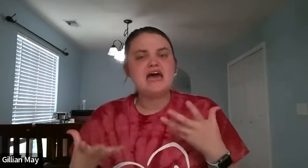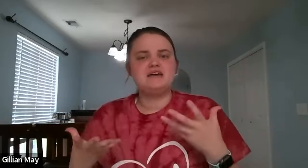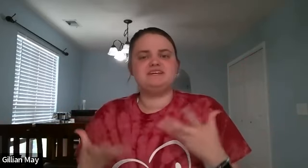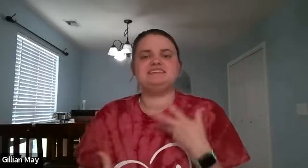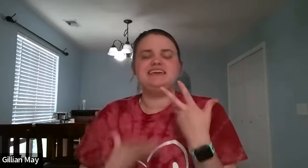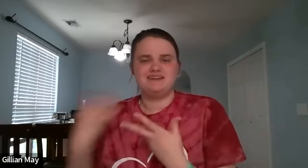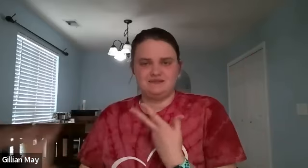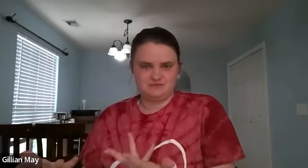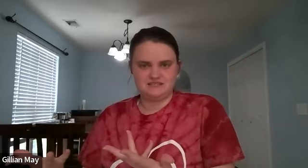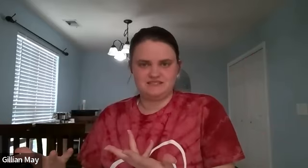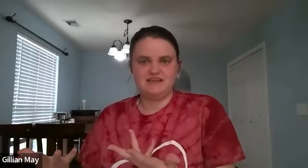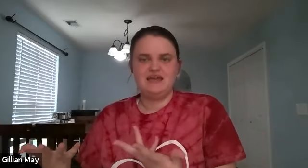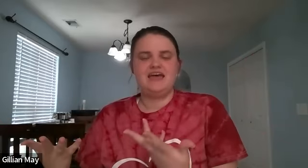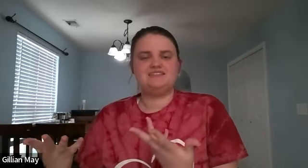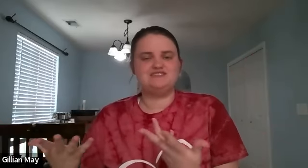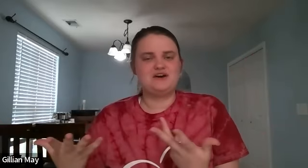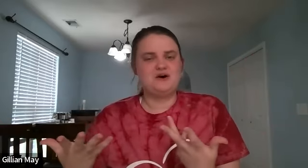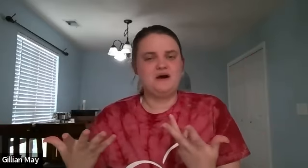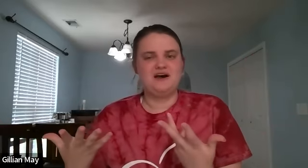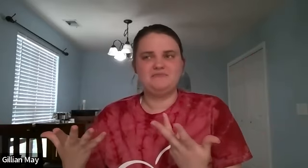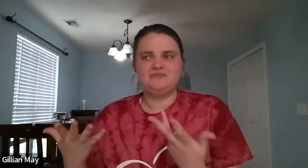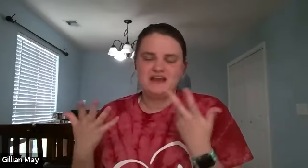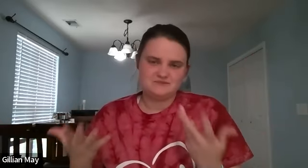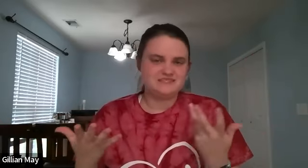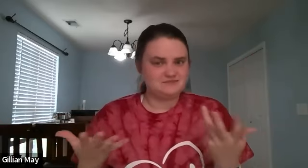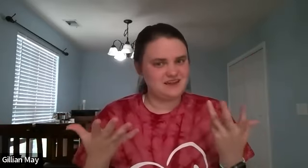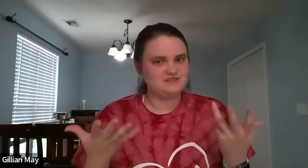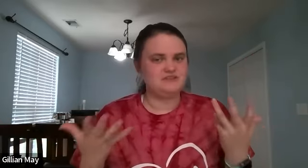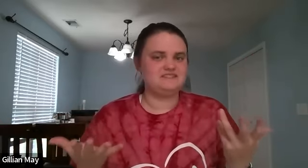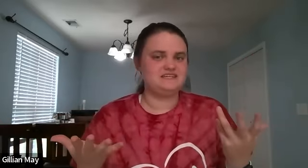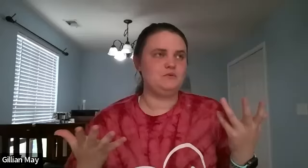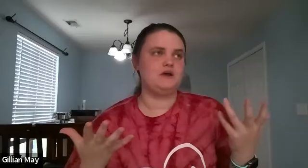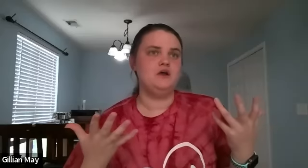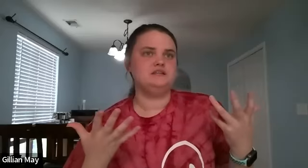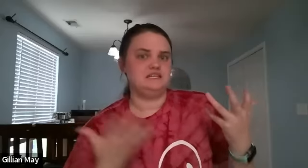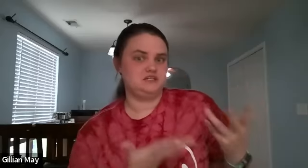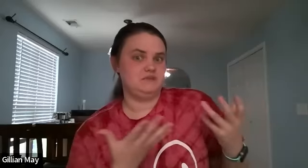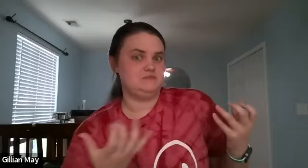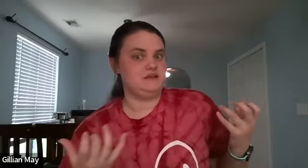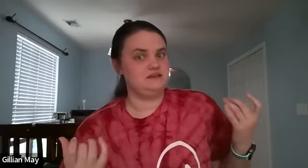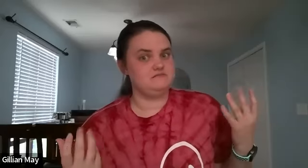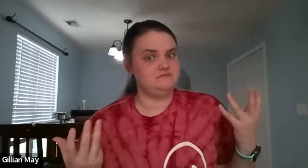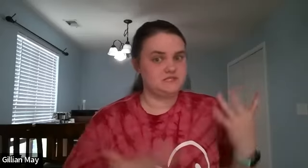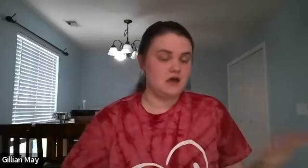mad because they can't express it. And so there has been some signs where they've seen where teaching baby like